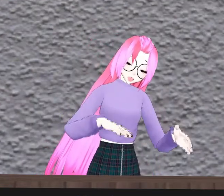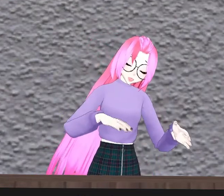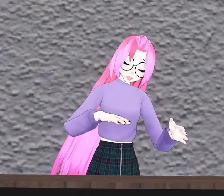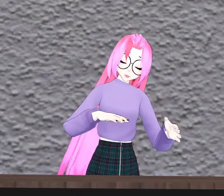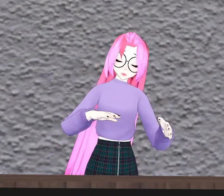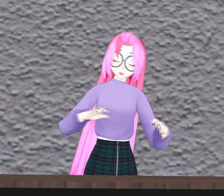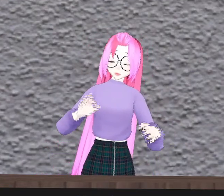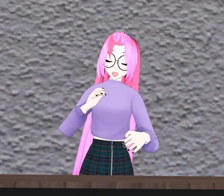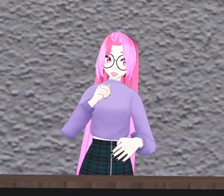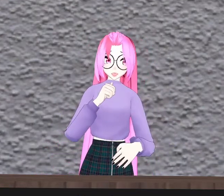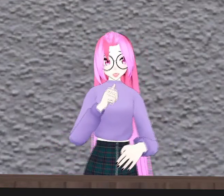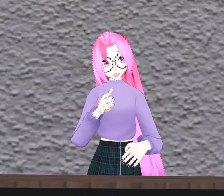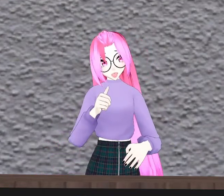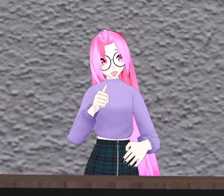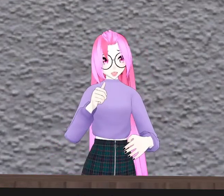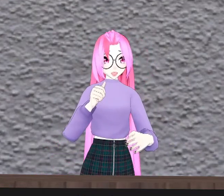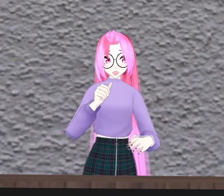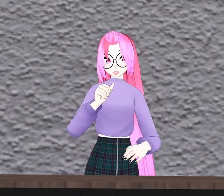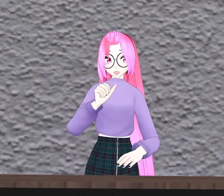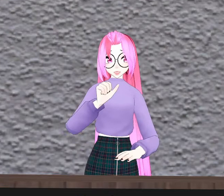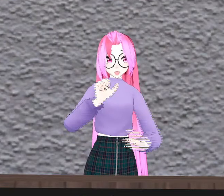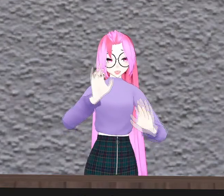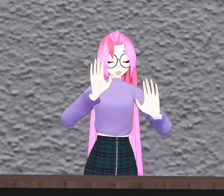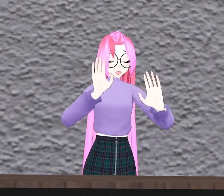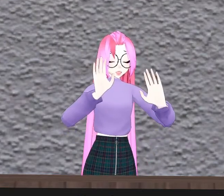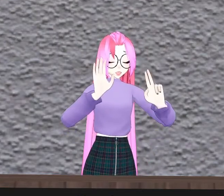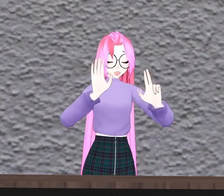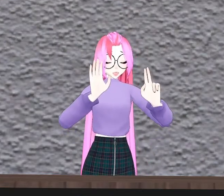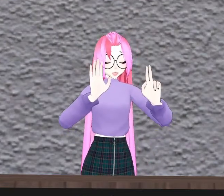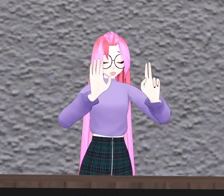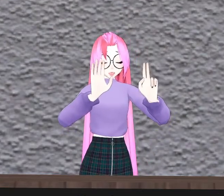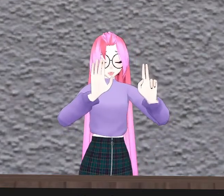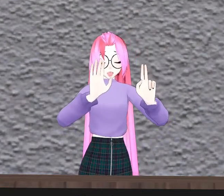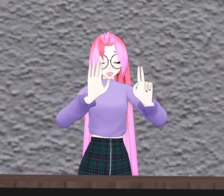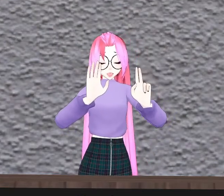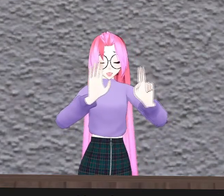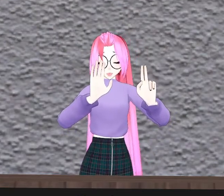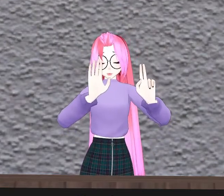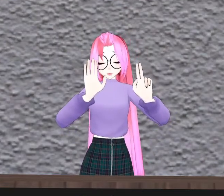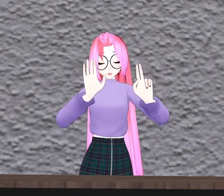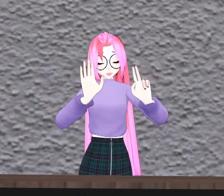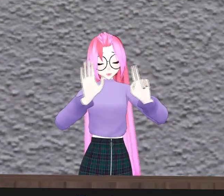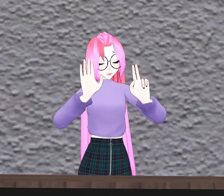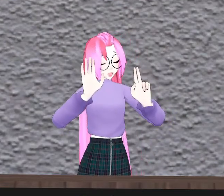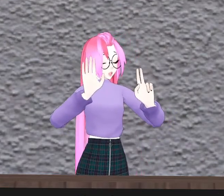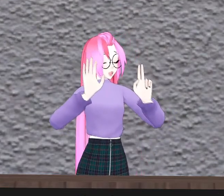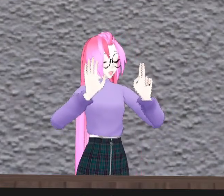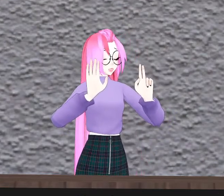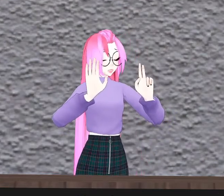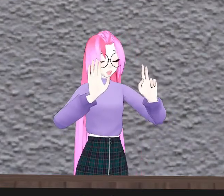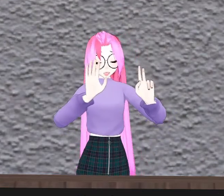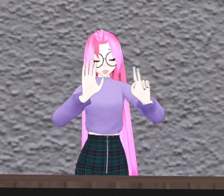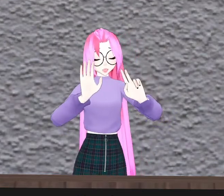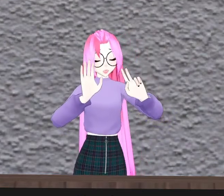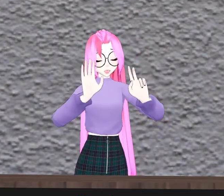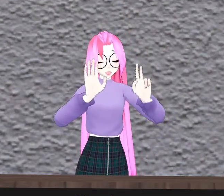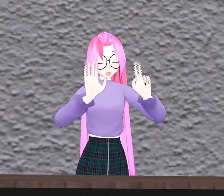hard for non-index users. We're going to be doing this. Ready? It's complicated. So we have 7 here, and then we're going to